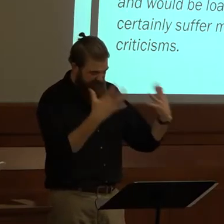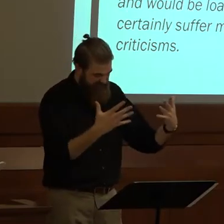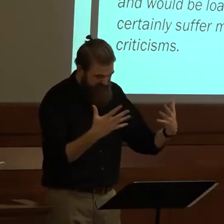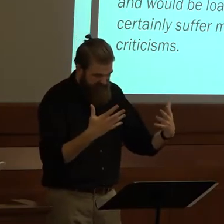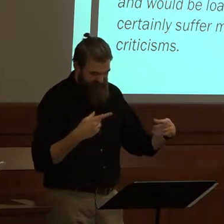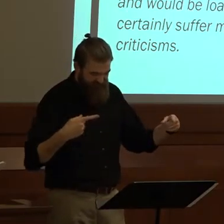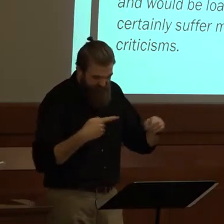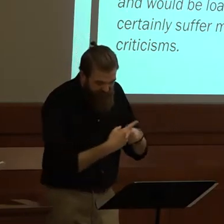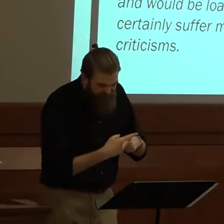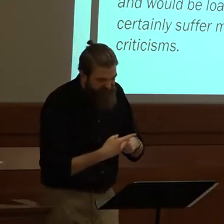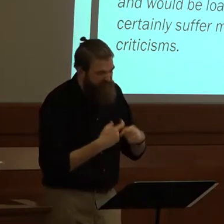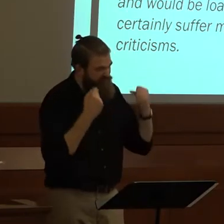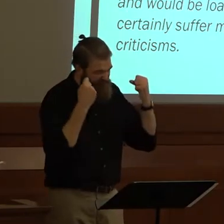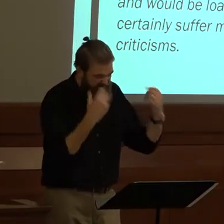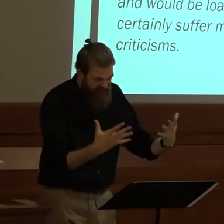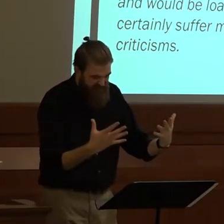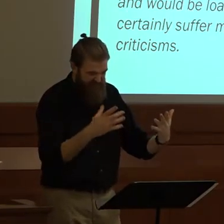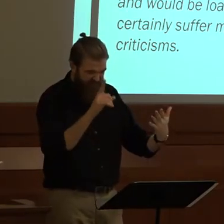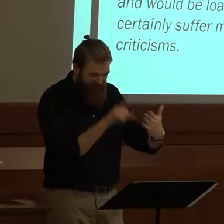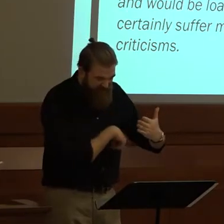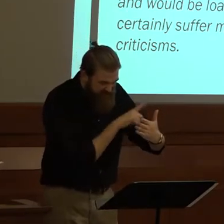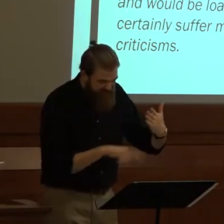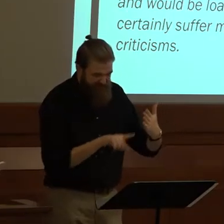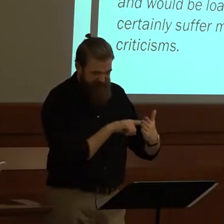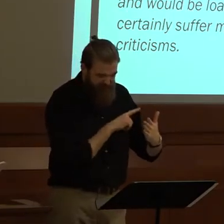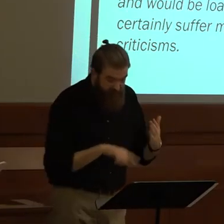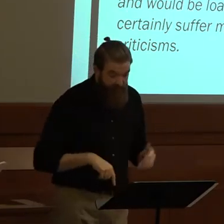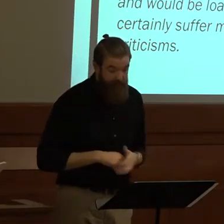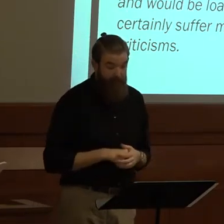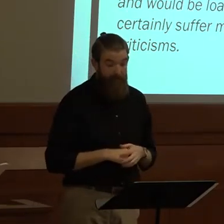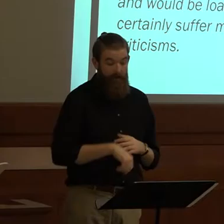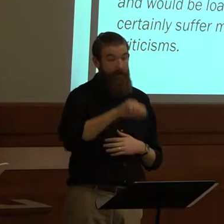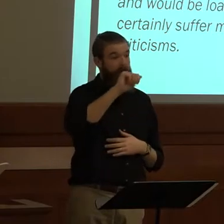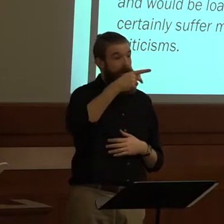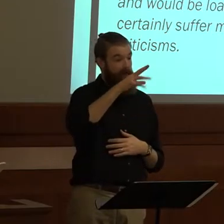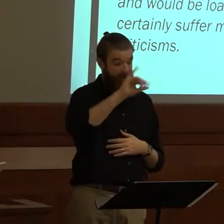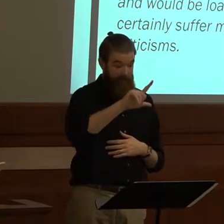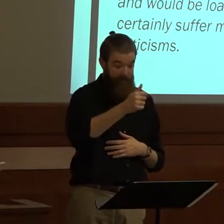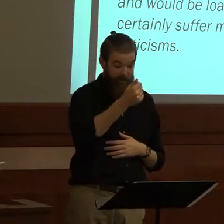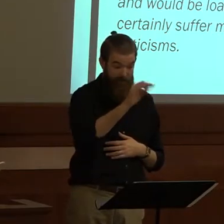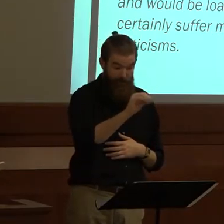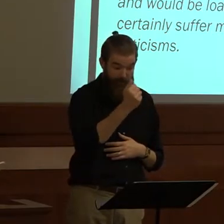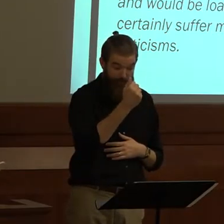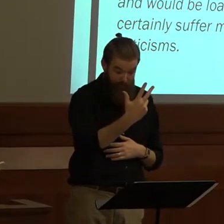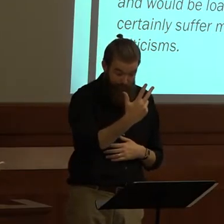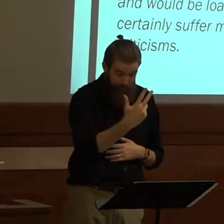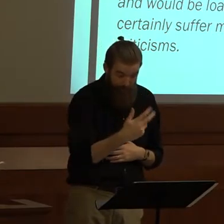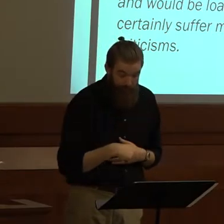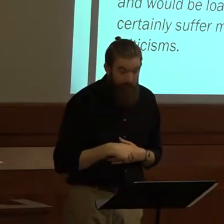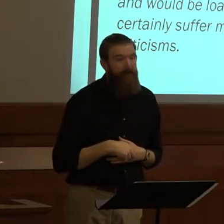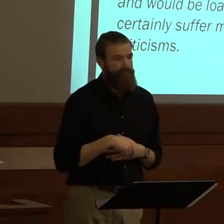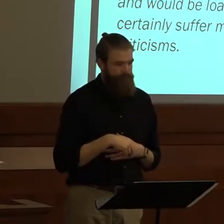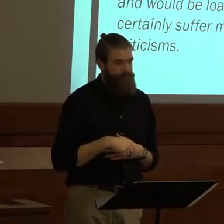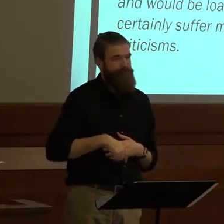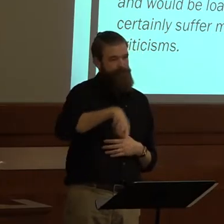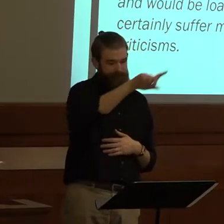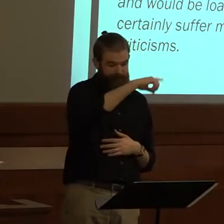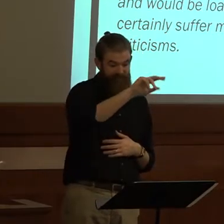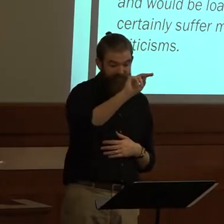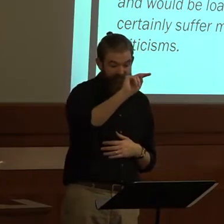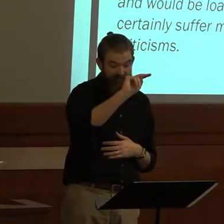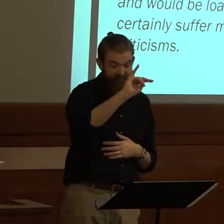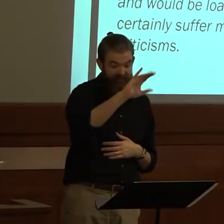waiting there for a review, and he had to return to Bordeaux. Because of his deafness, La Fonta was not allowed to enlist in